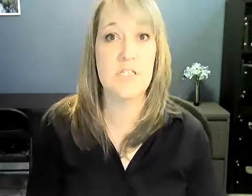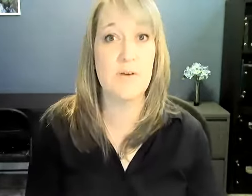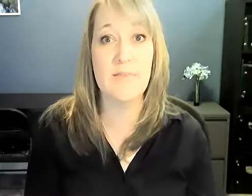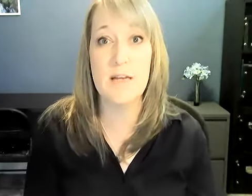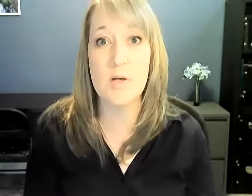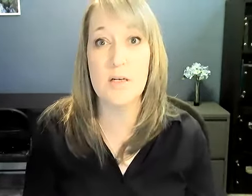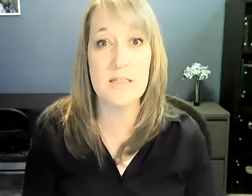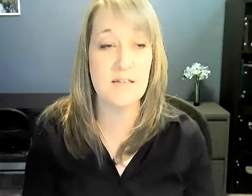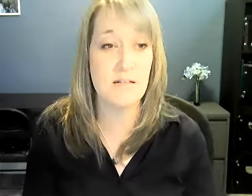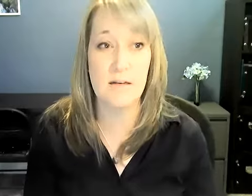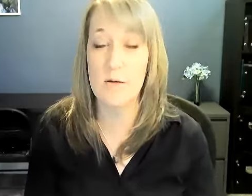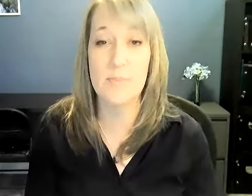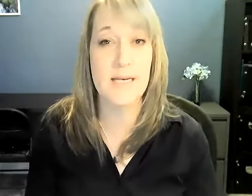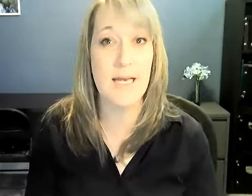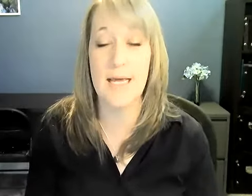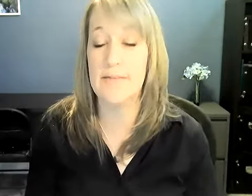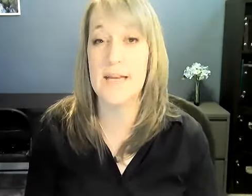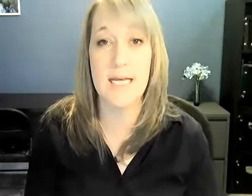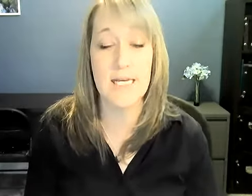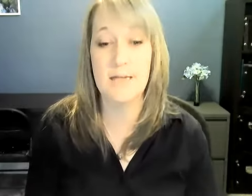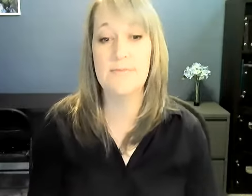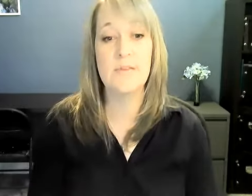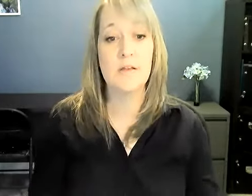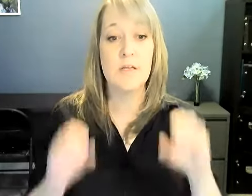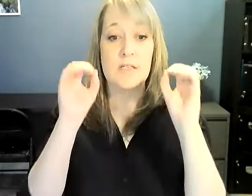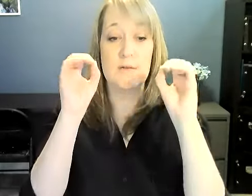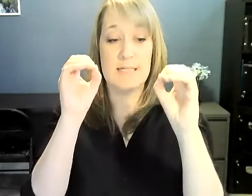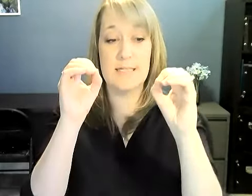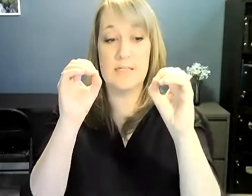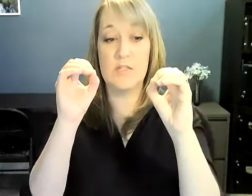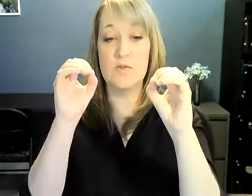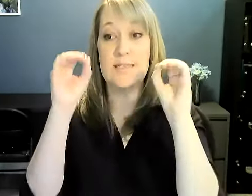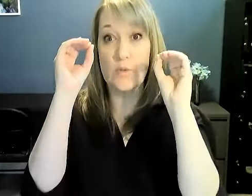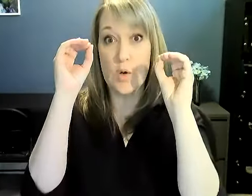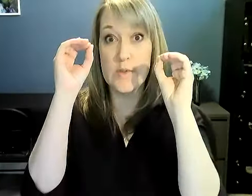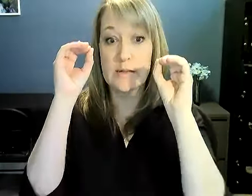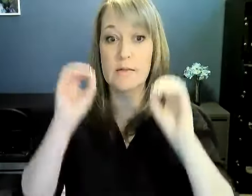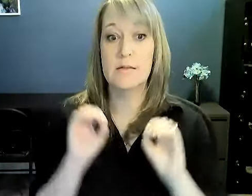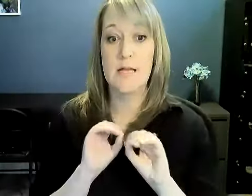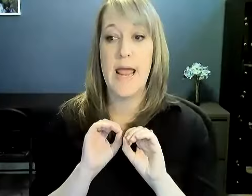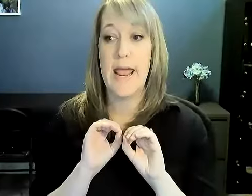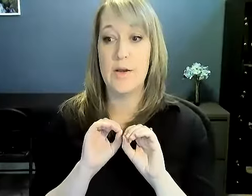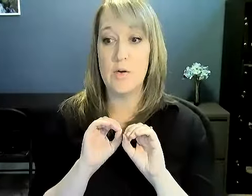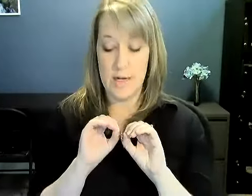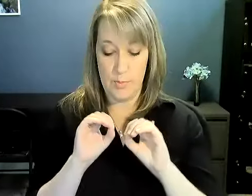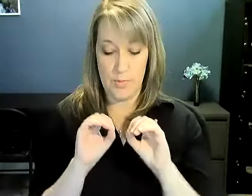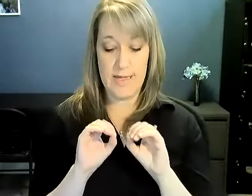have any books? Nope, none. I have none. So it's 2 zeros and you kind of bring